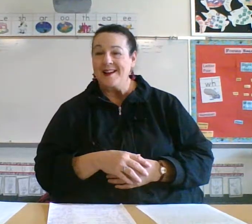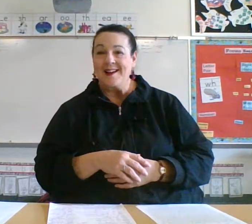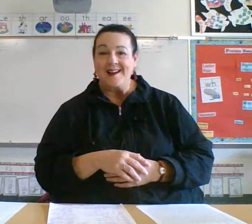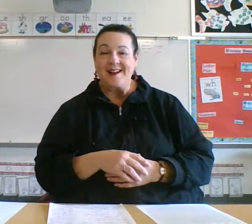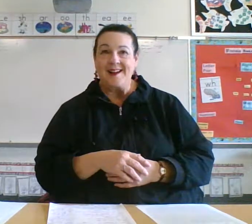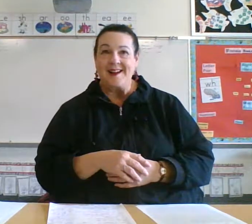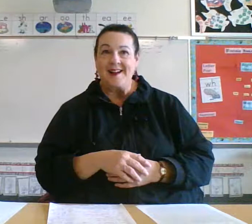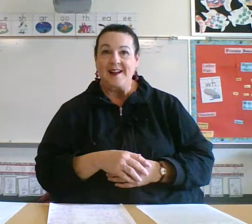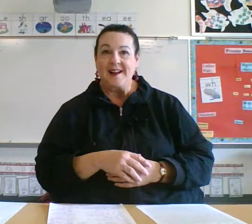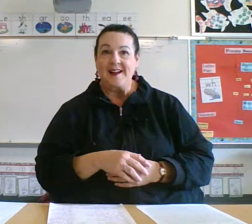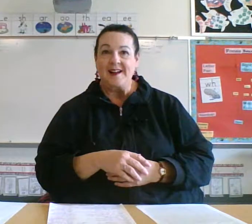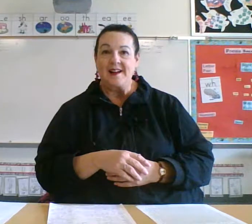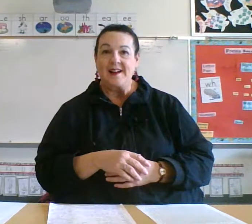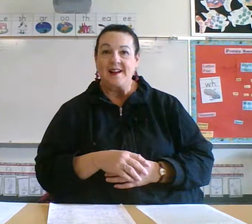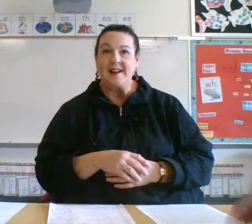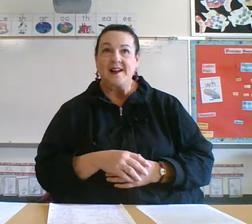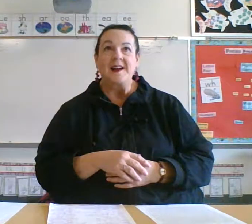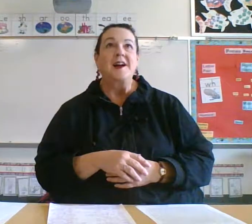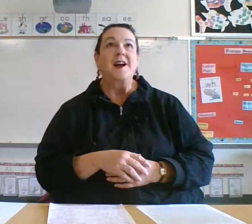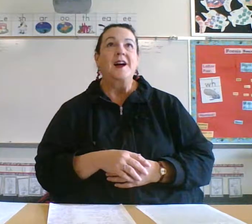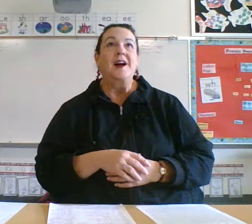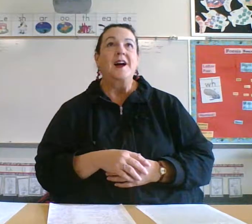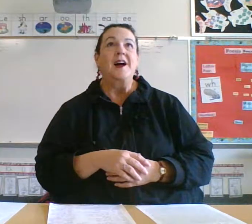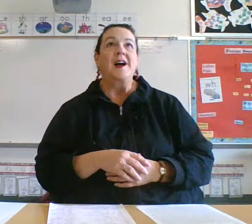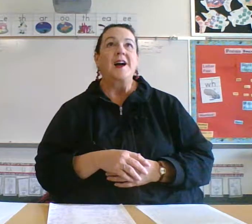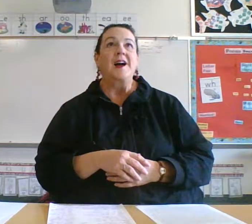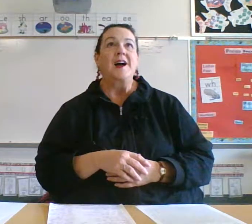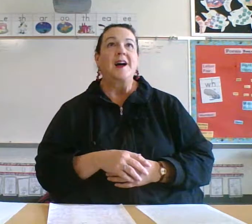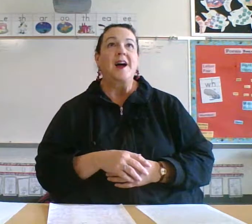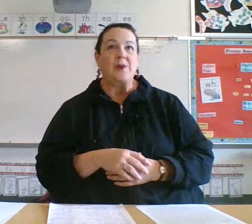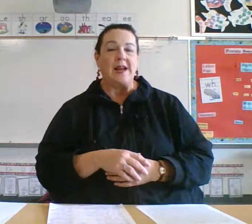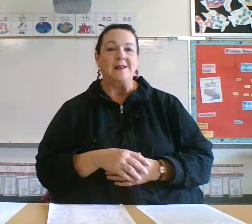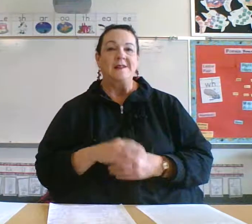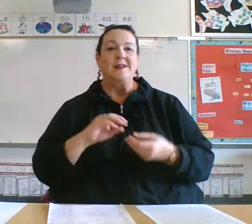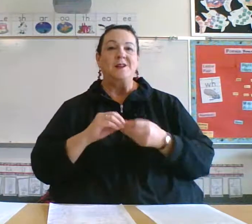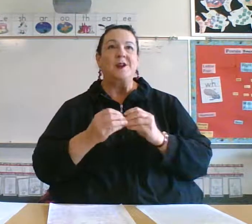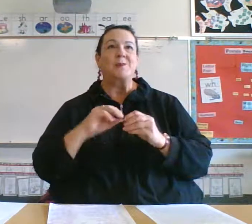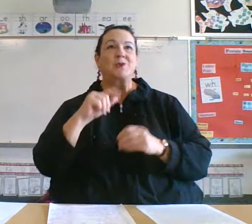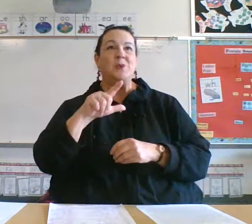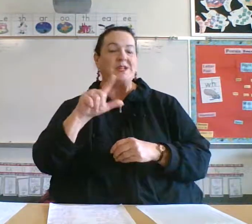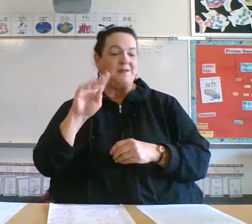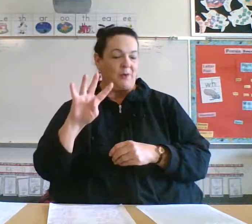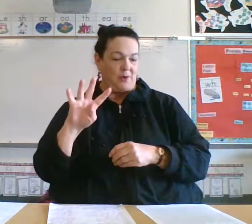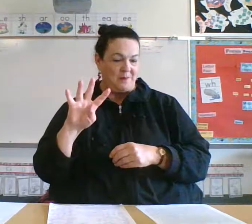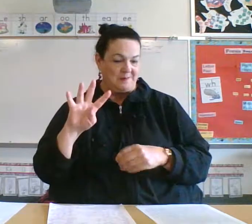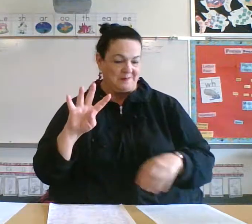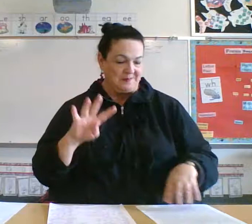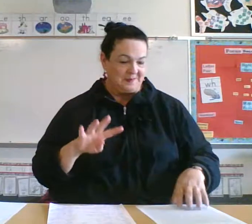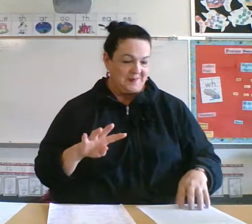Okay. Here, let's go ahead and make this one 24. Sorry. Okay. And I'll cut out the Number 24.